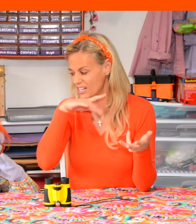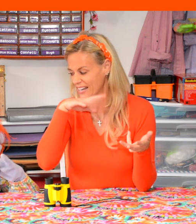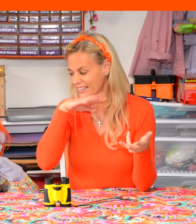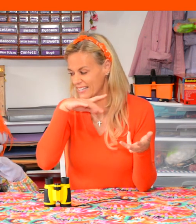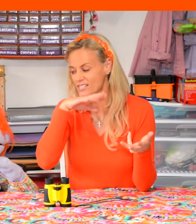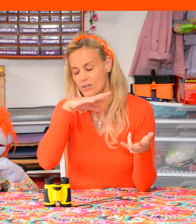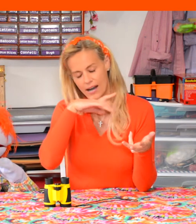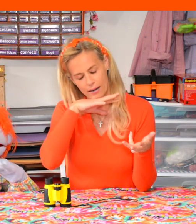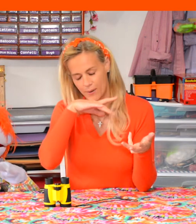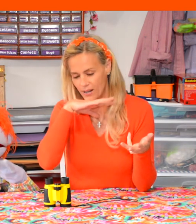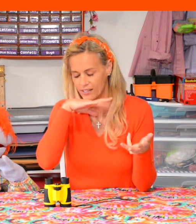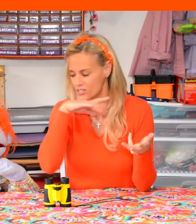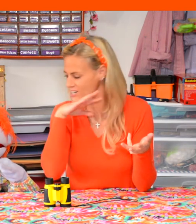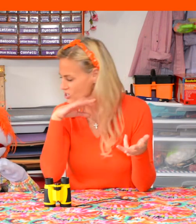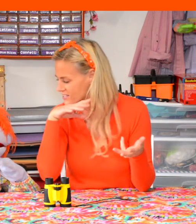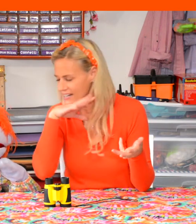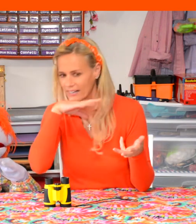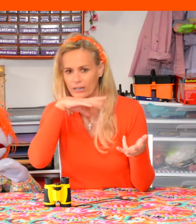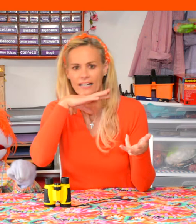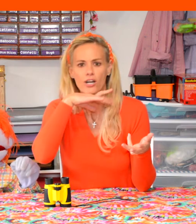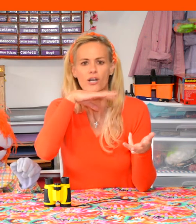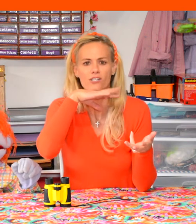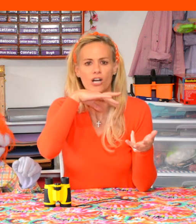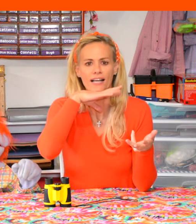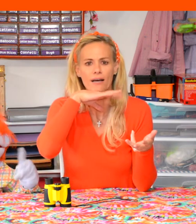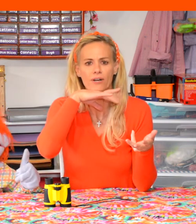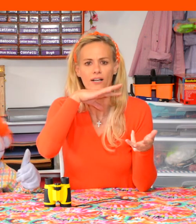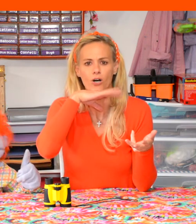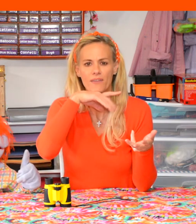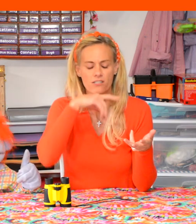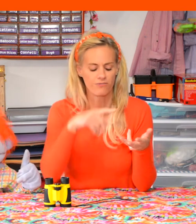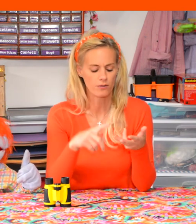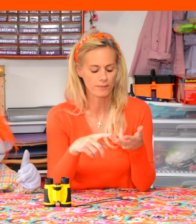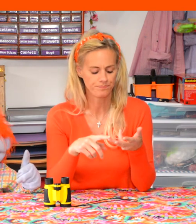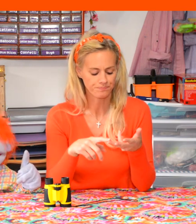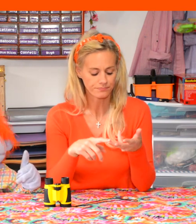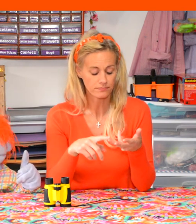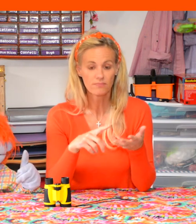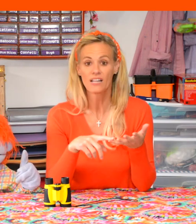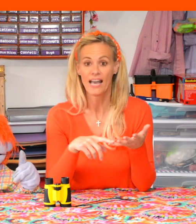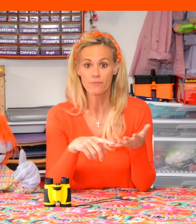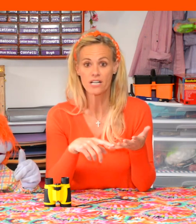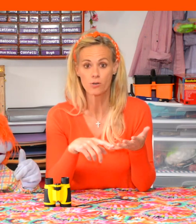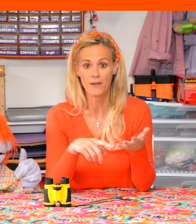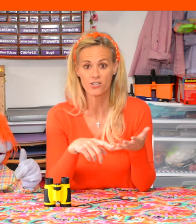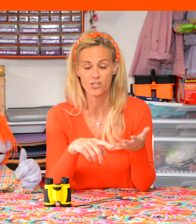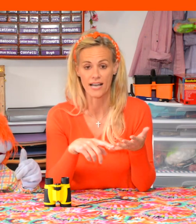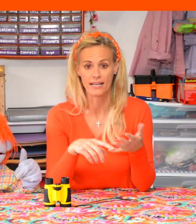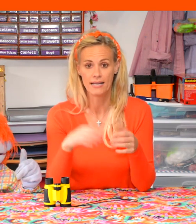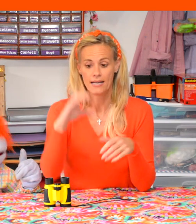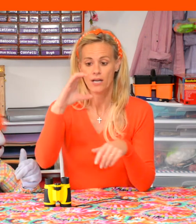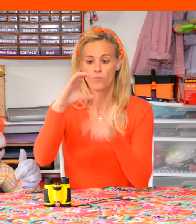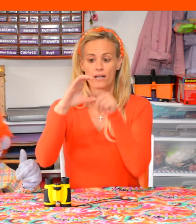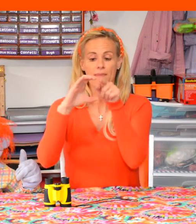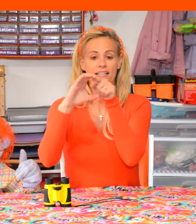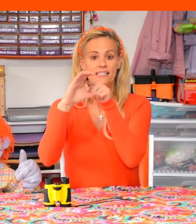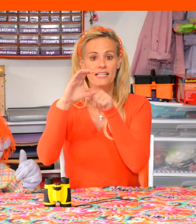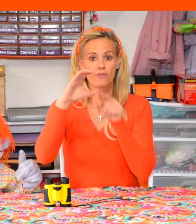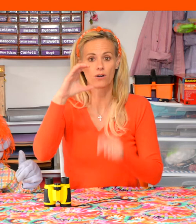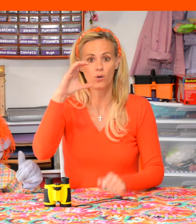like this. You got it, Paulie. You're such a good signer. You guys trying that one at home? That's a fun one. And it was also picture day. We're going to make a C with our whole